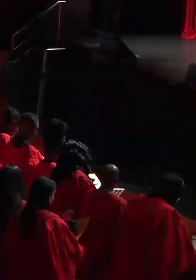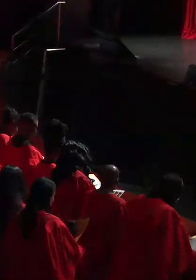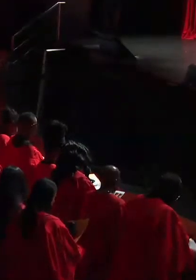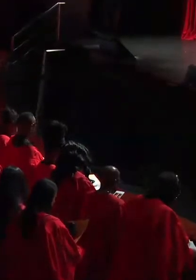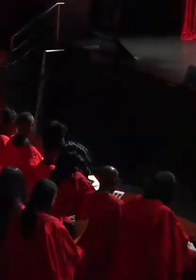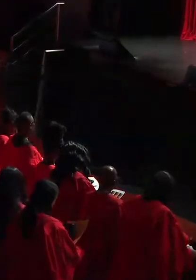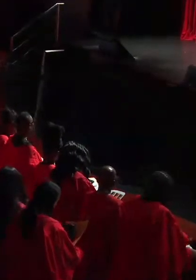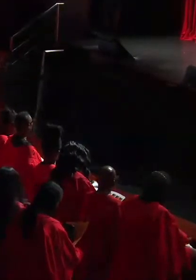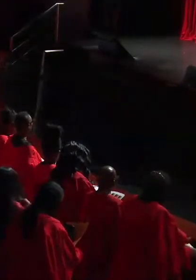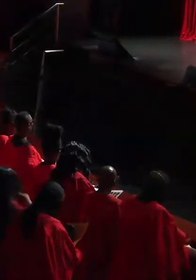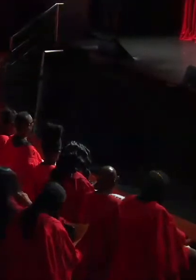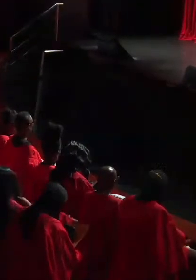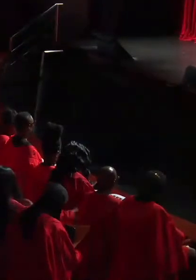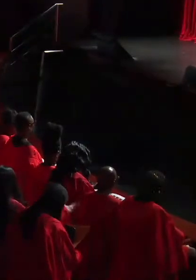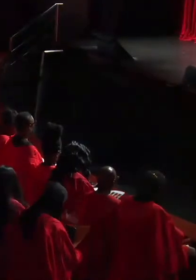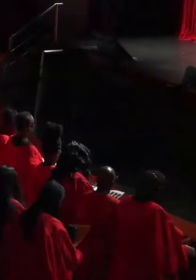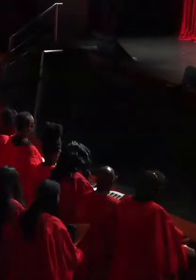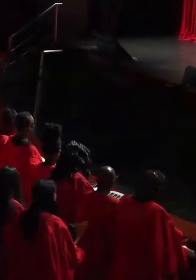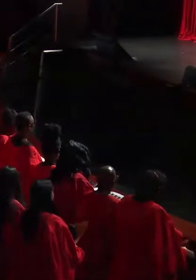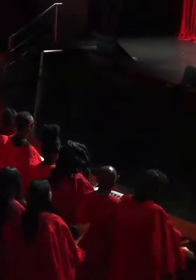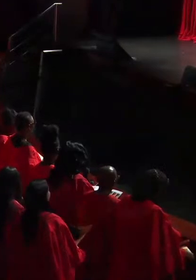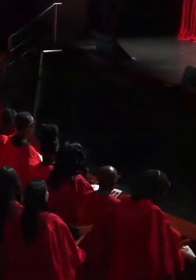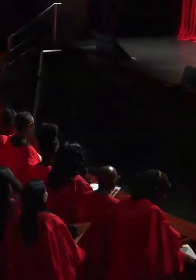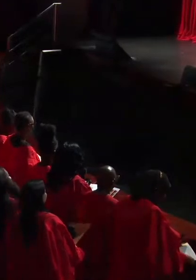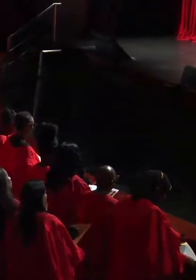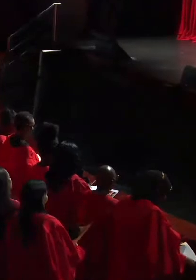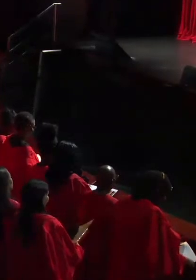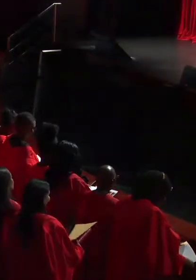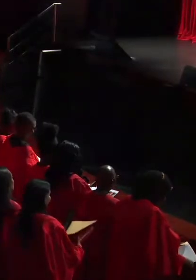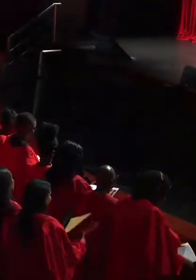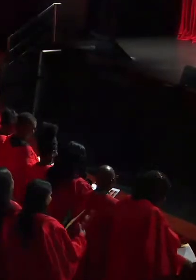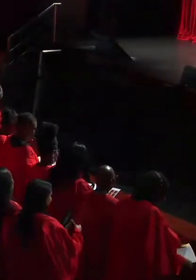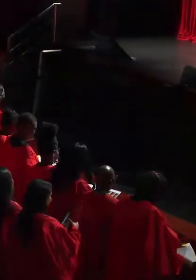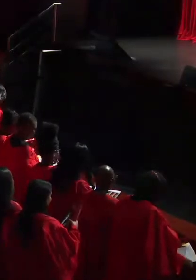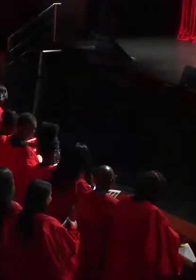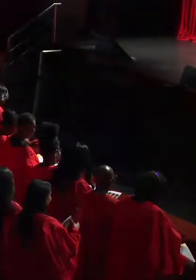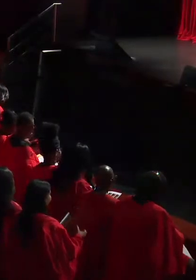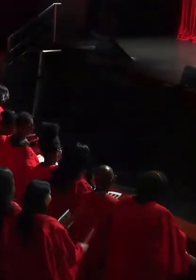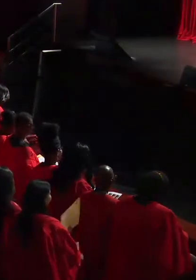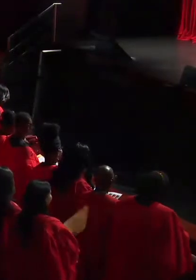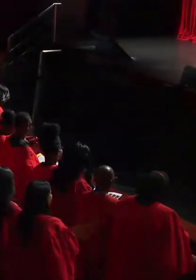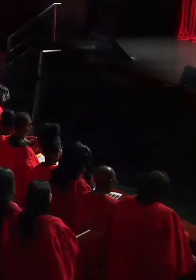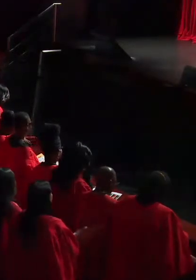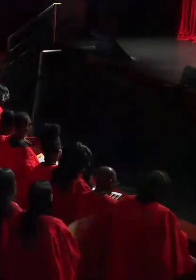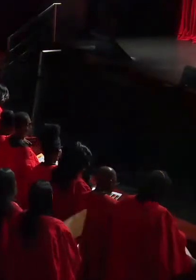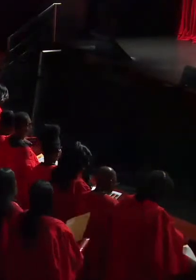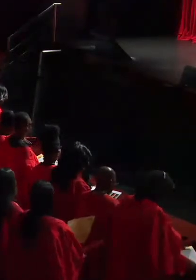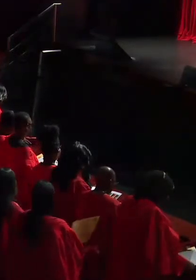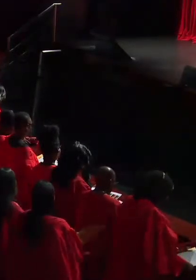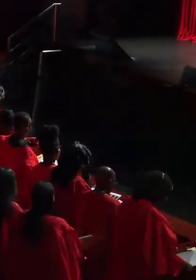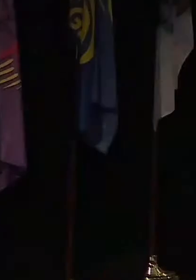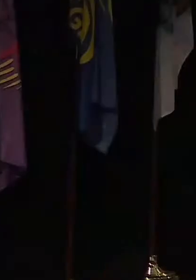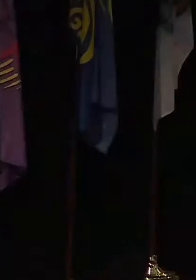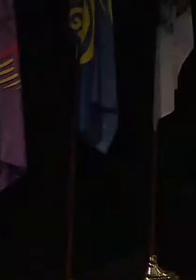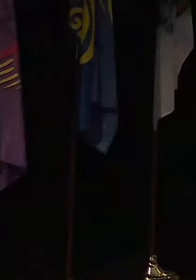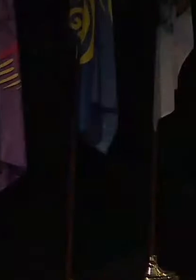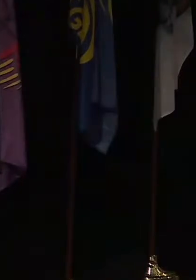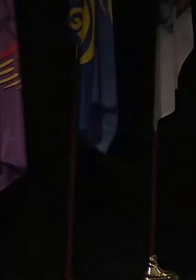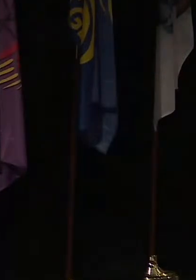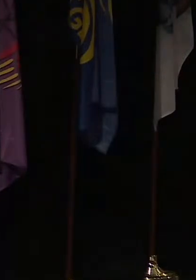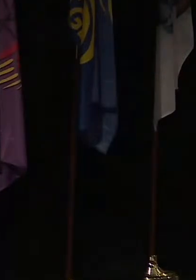So it is a happy time, so you all could smile. And let me hear you all say it out loud.